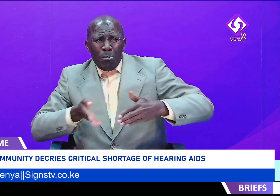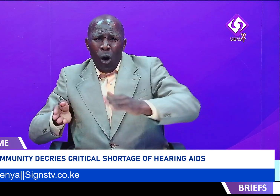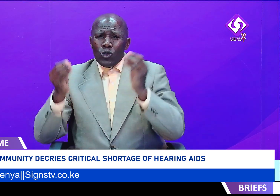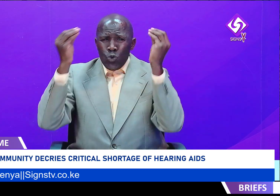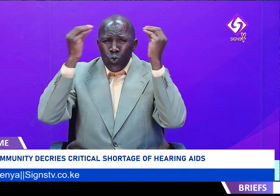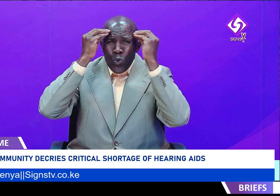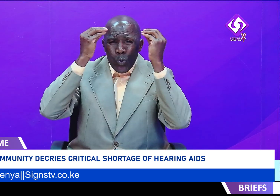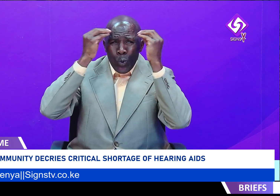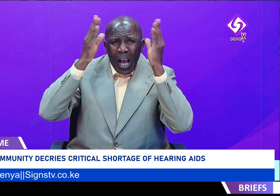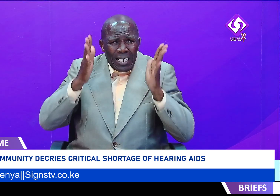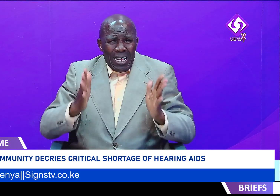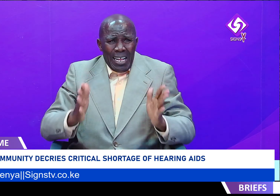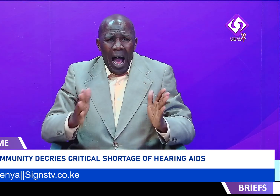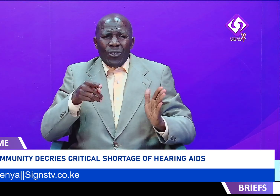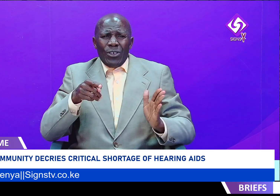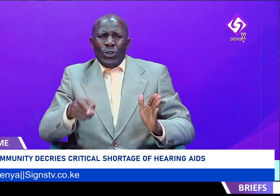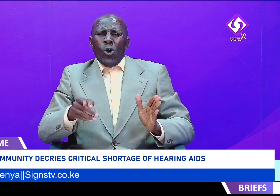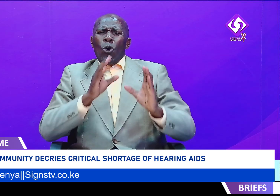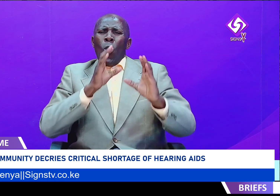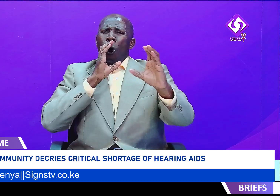organizations